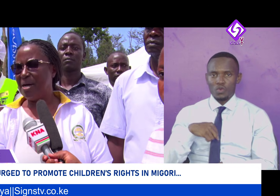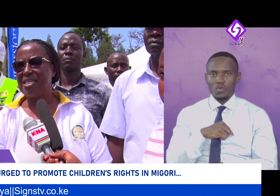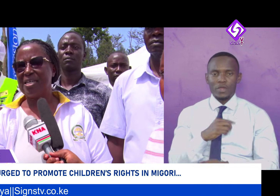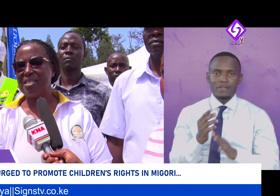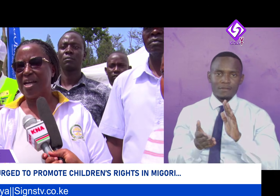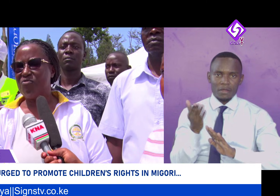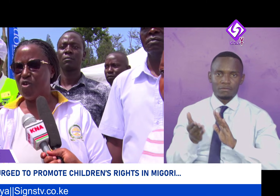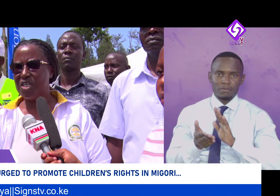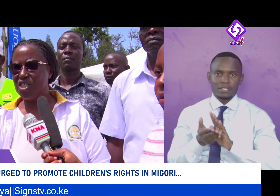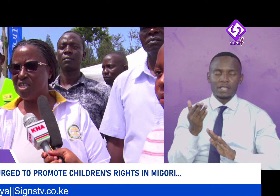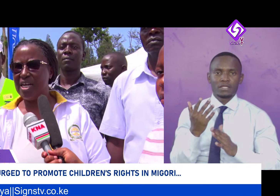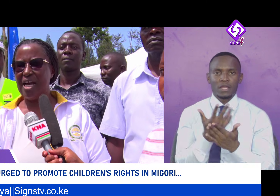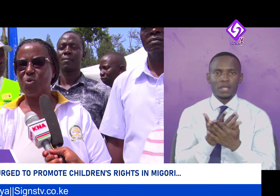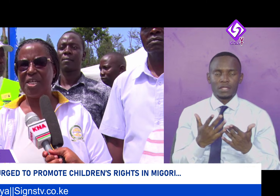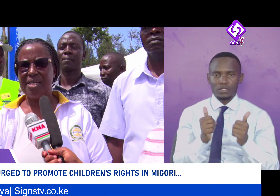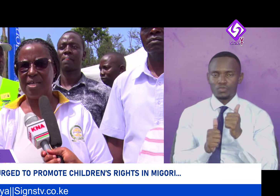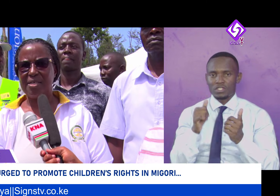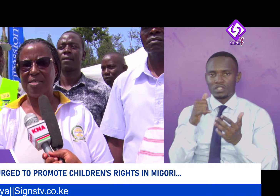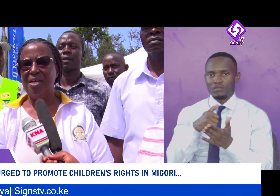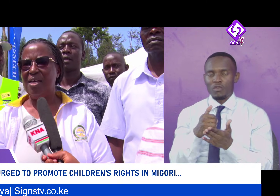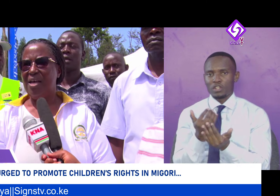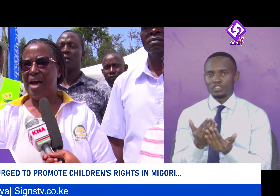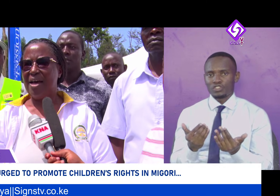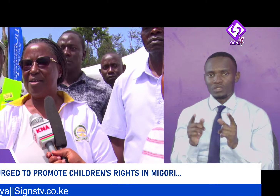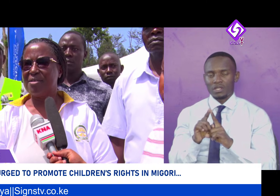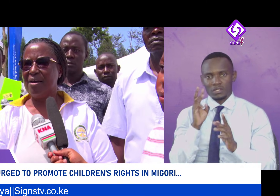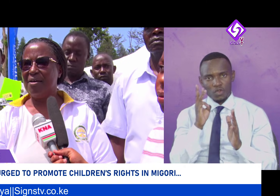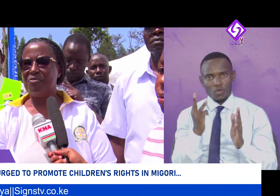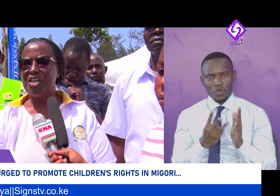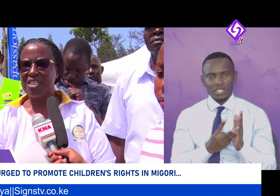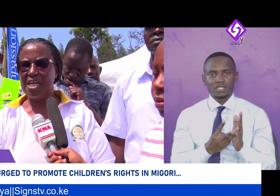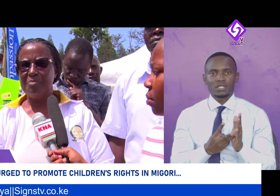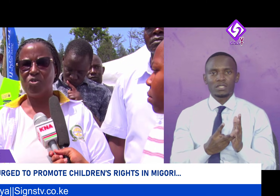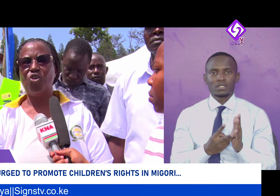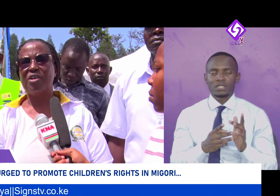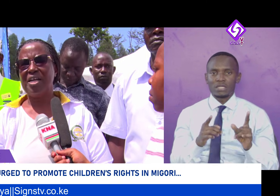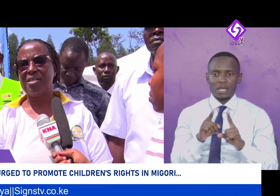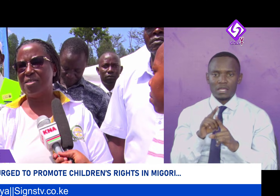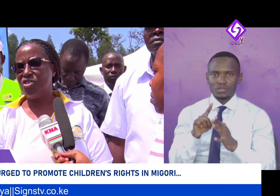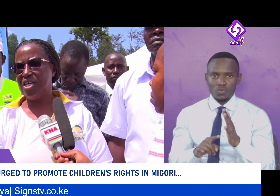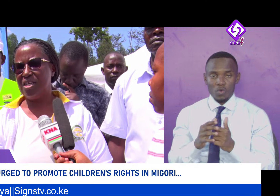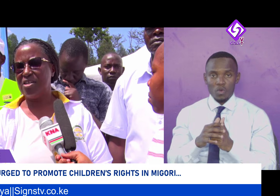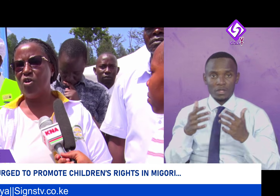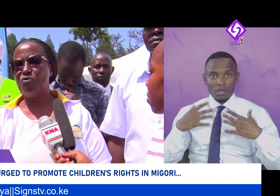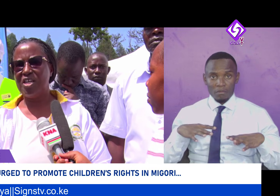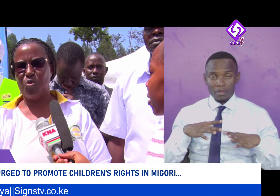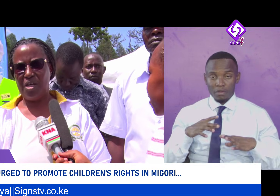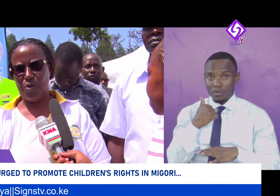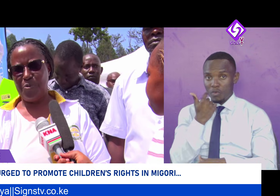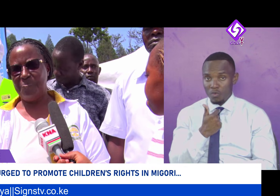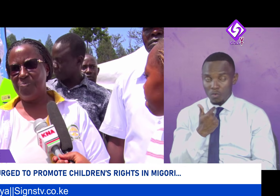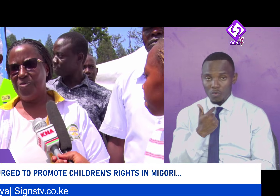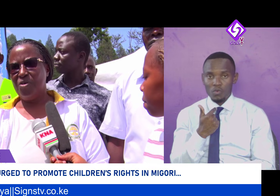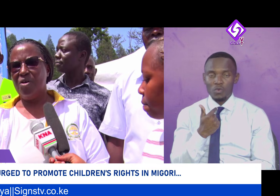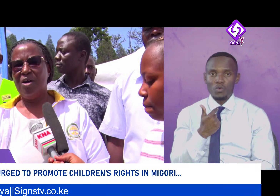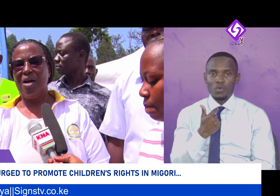expedite matters that are involving children as witnesses, as victims, or even as children in conflict with the